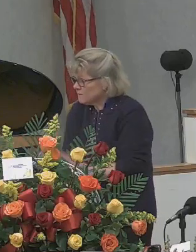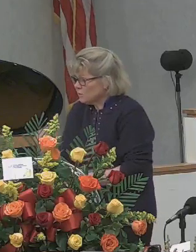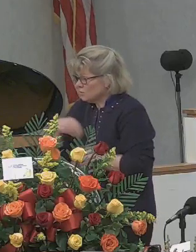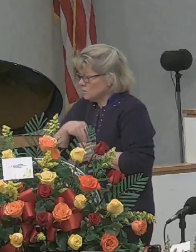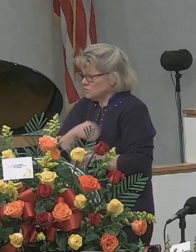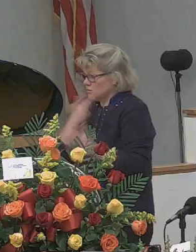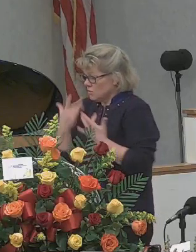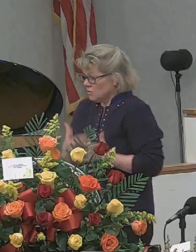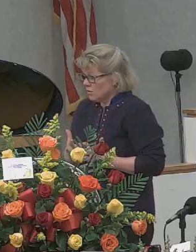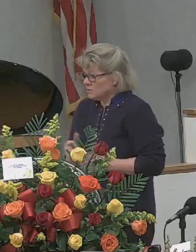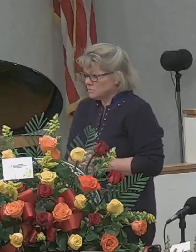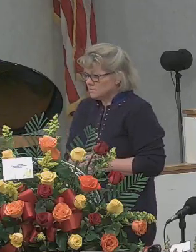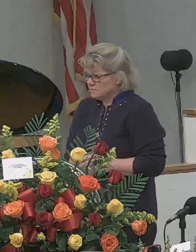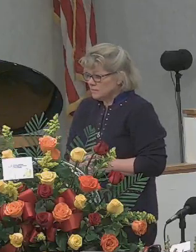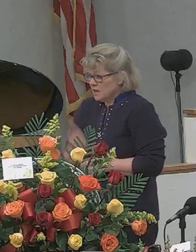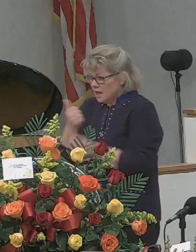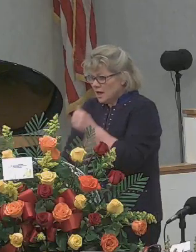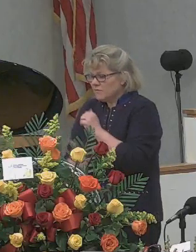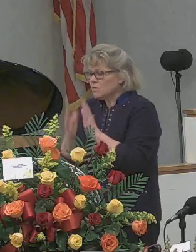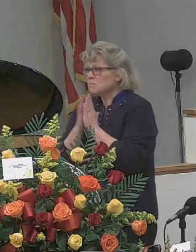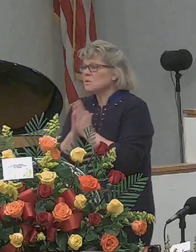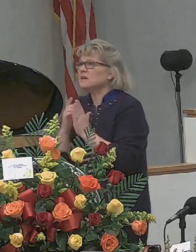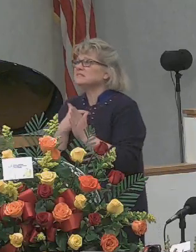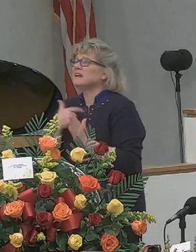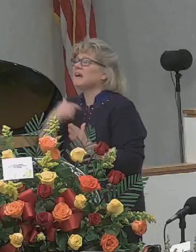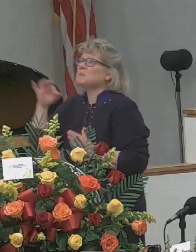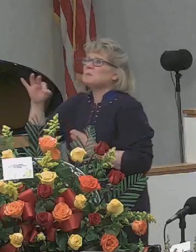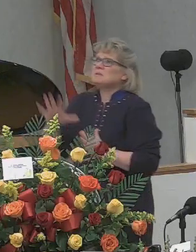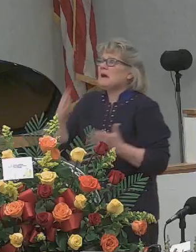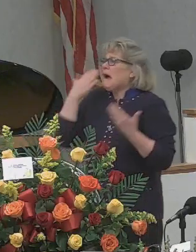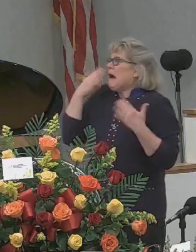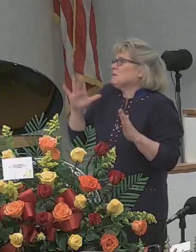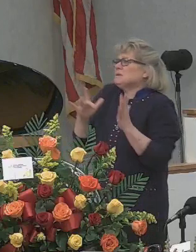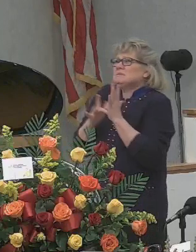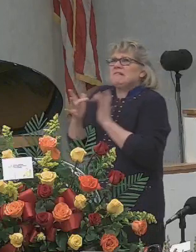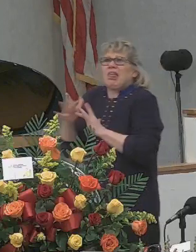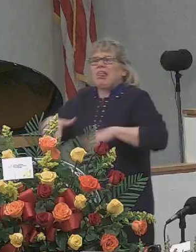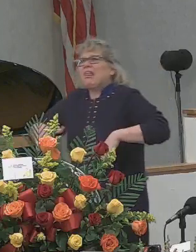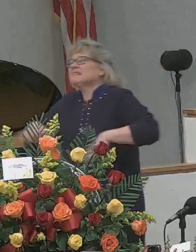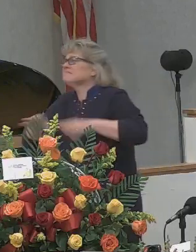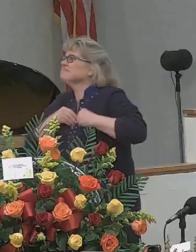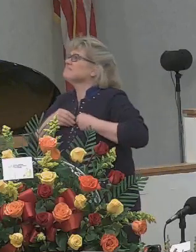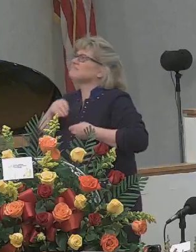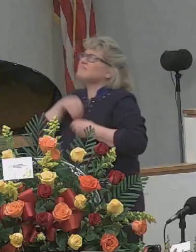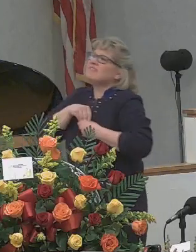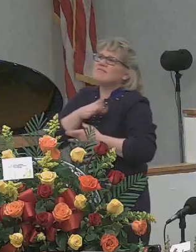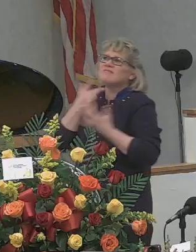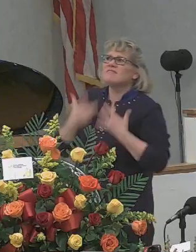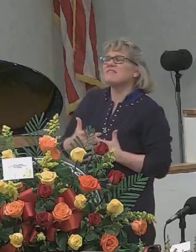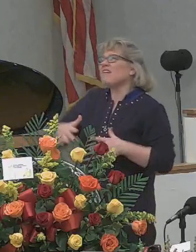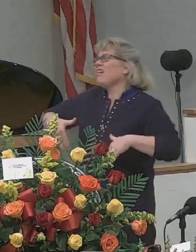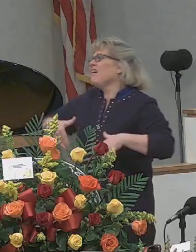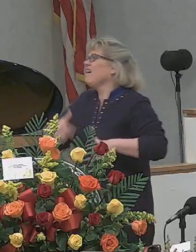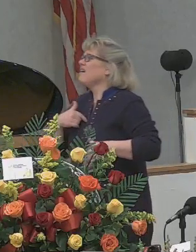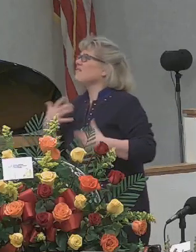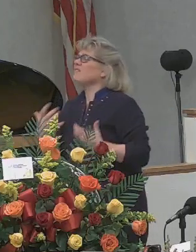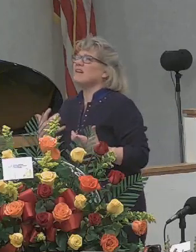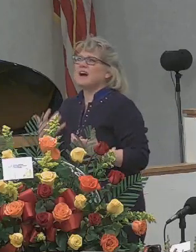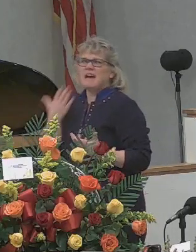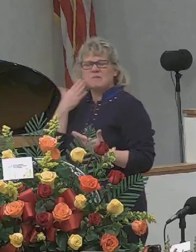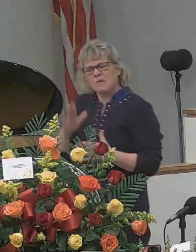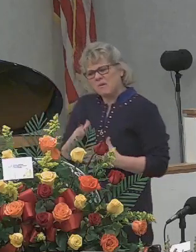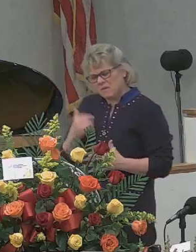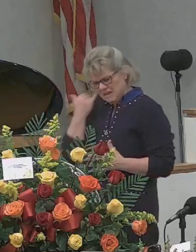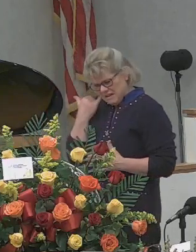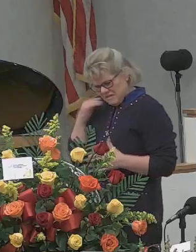I wonder, with our heads bowed and our eyes closed, maybe you'd say, "Preacher, I don't know Christ. I've never asked Jesus into my heart. I don't know if I